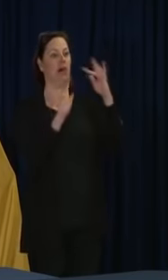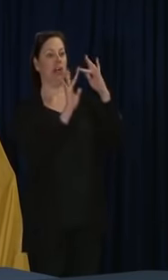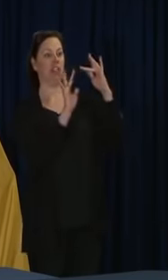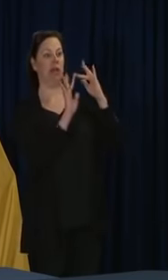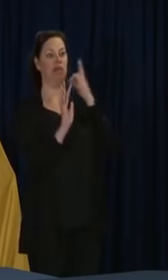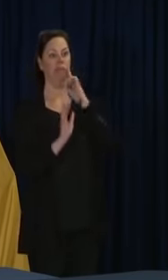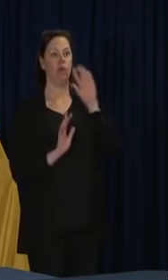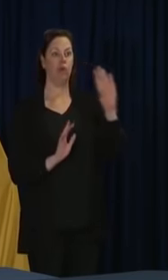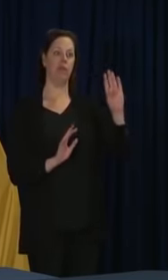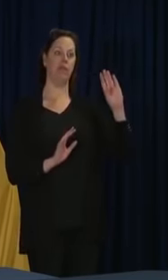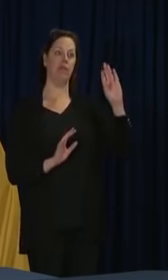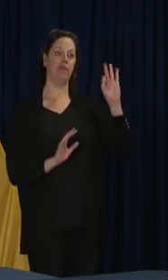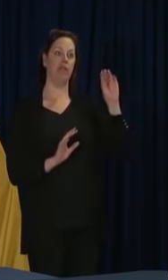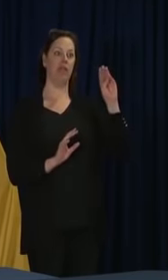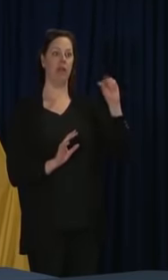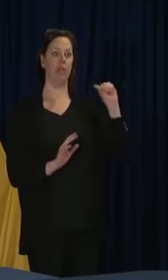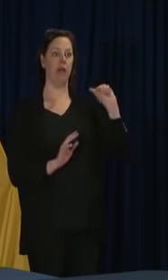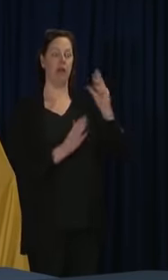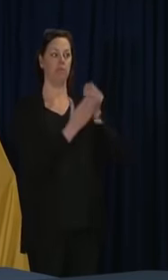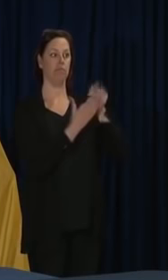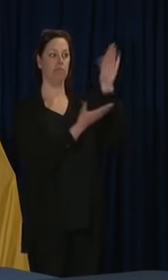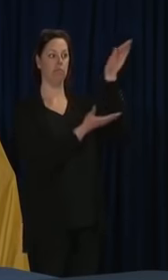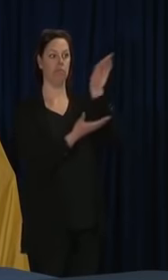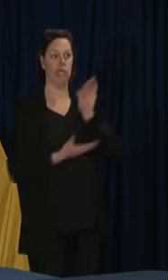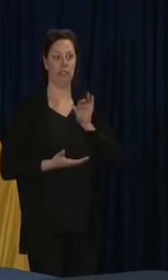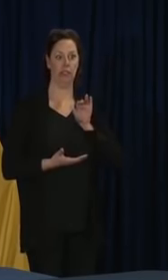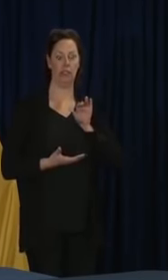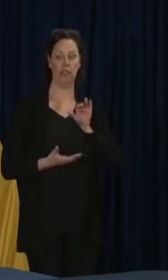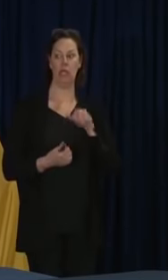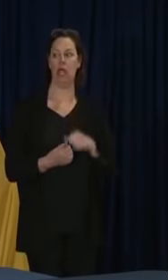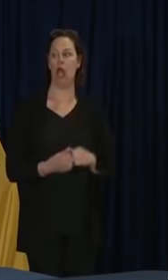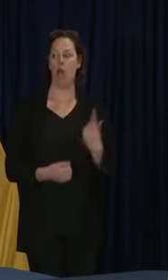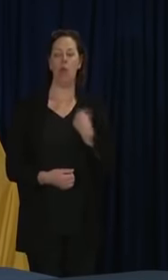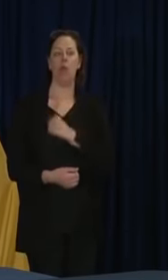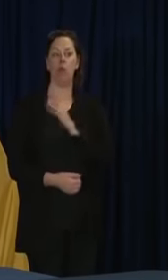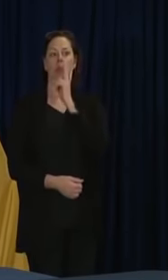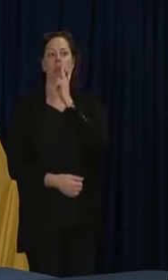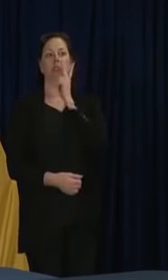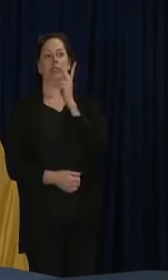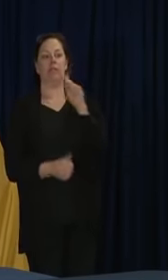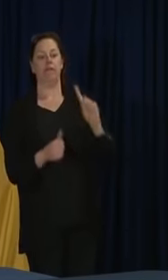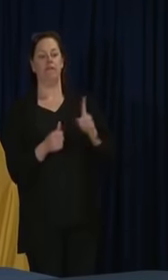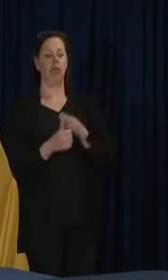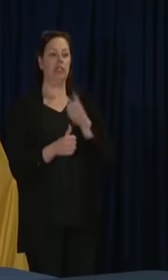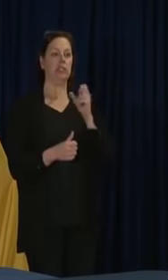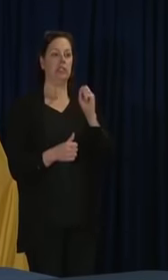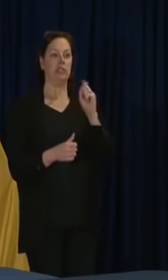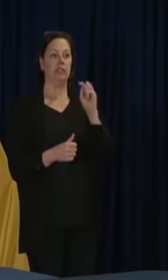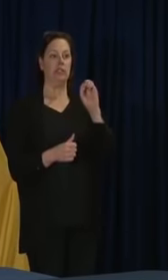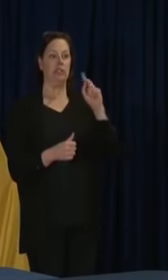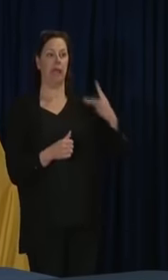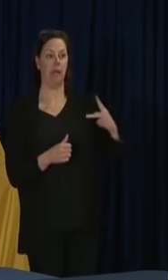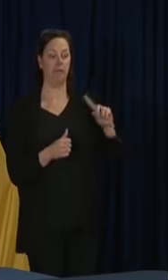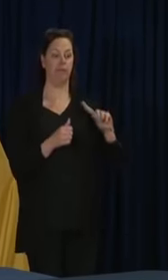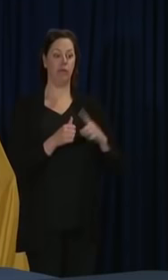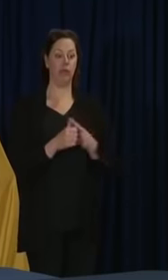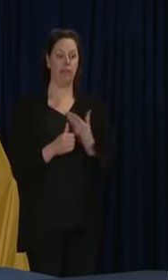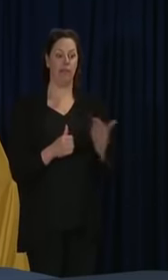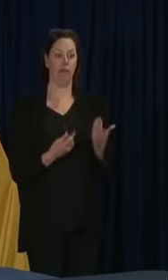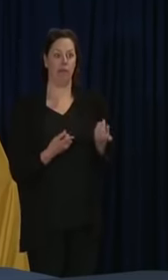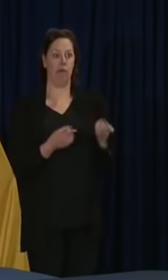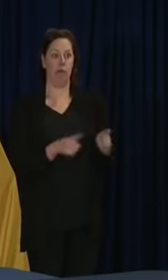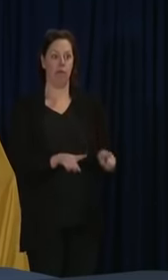as you'll hear, I think we'll see the first steps, I hope not the last or the only, but the